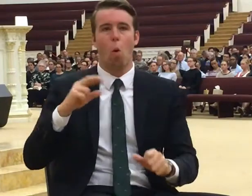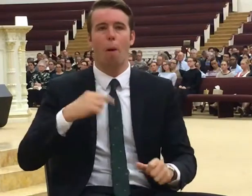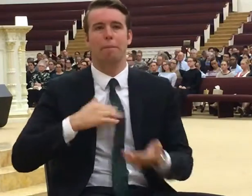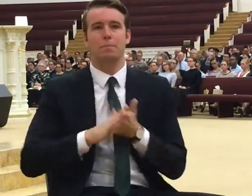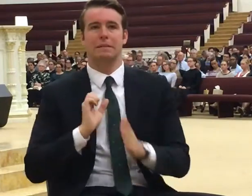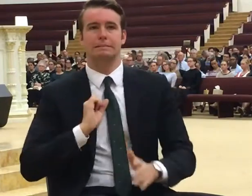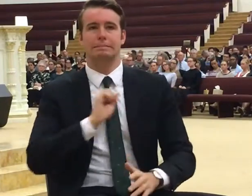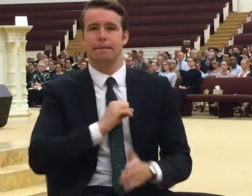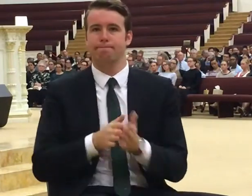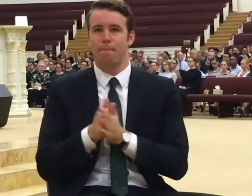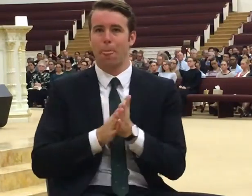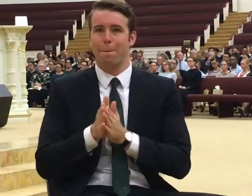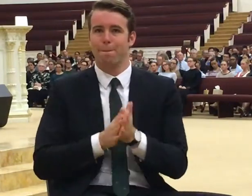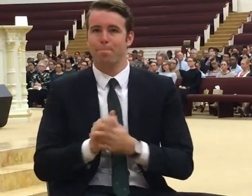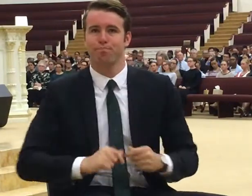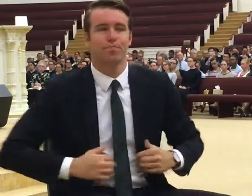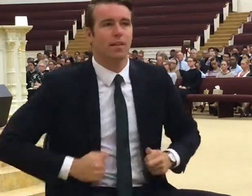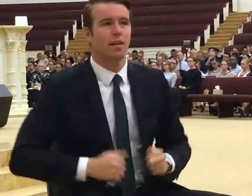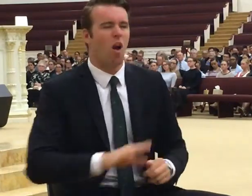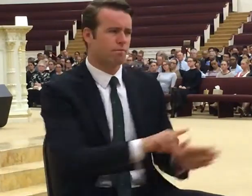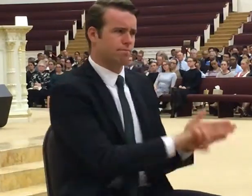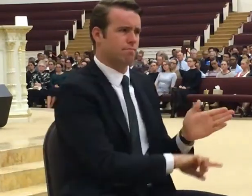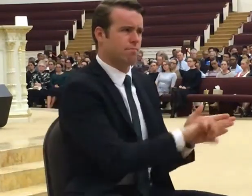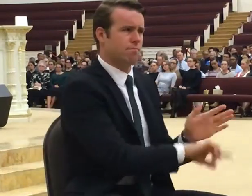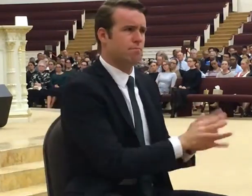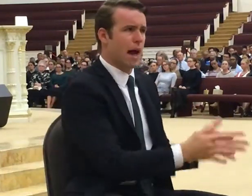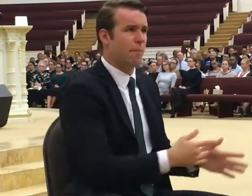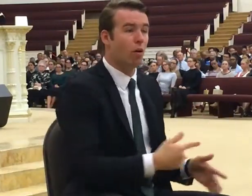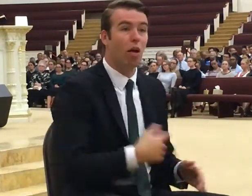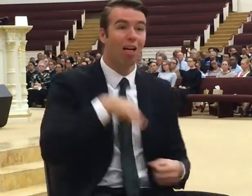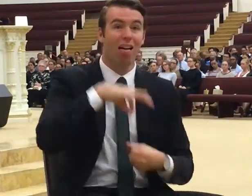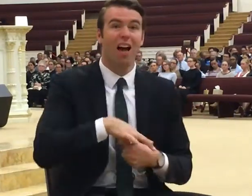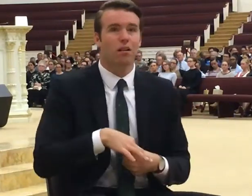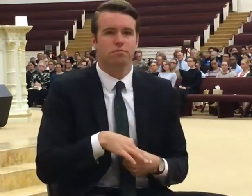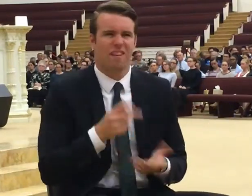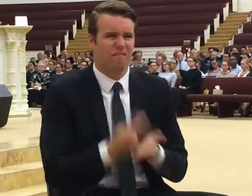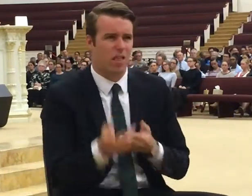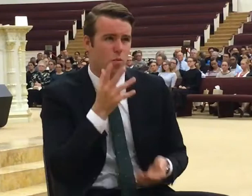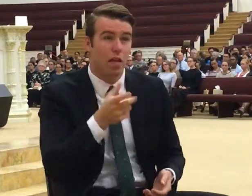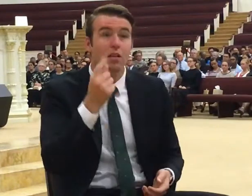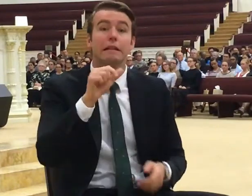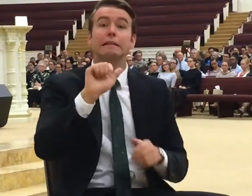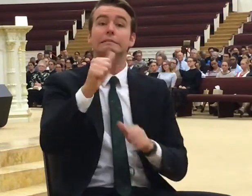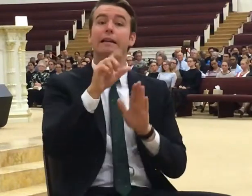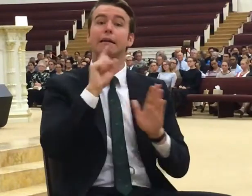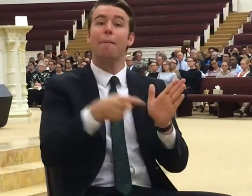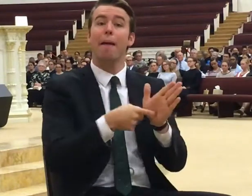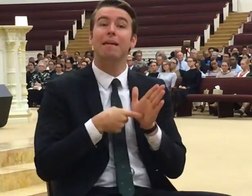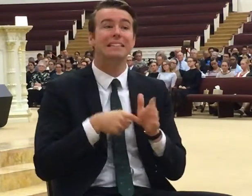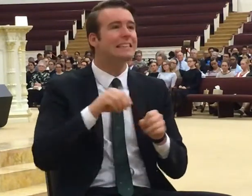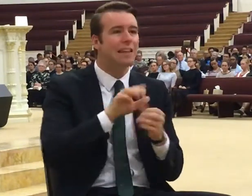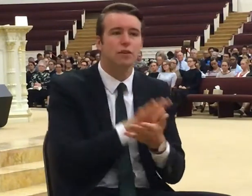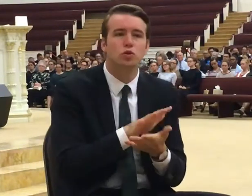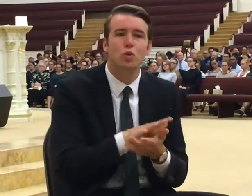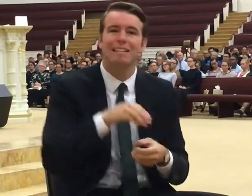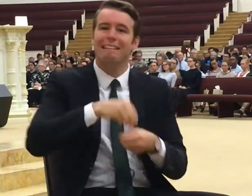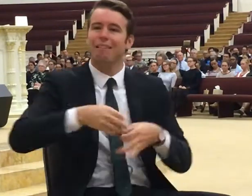negatively about the Bible. The Ten Commandments were in our schools. The Ten Commandments were in